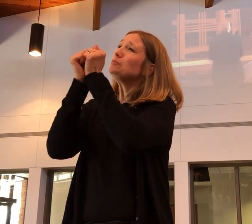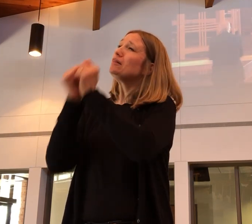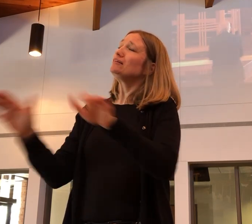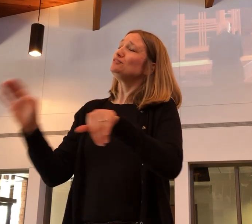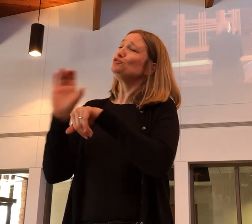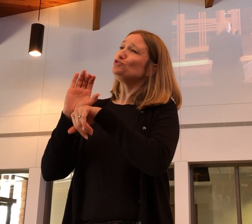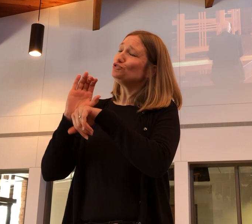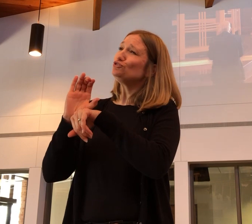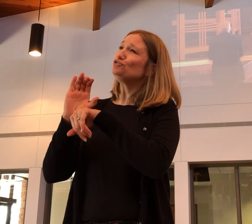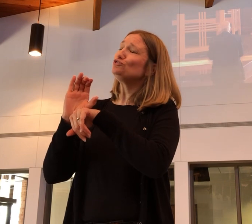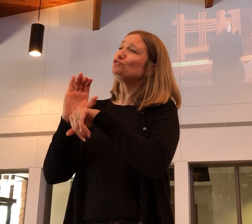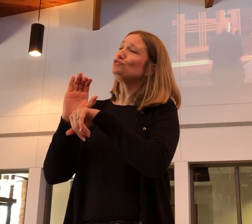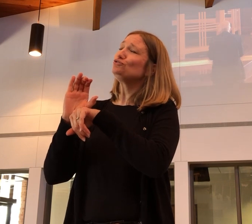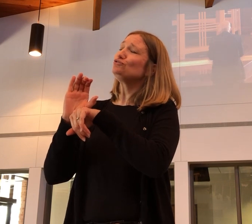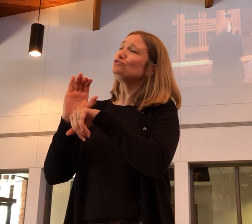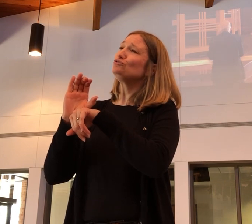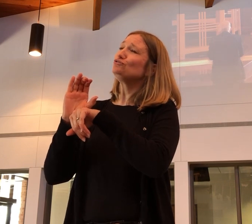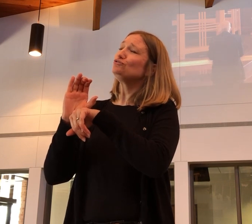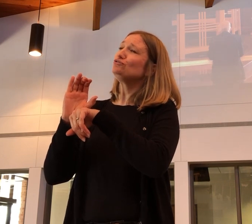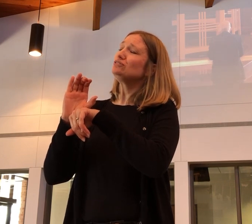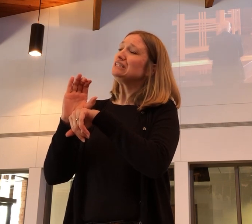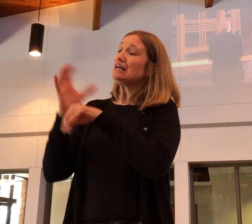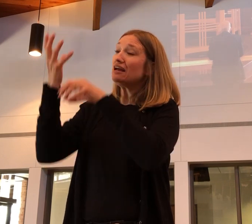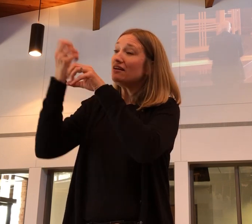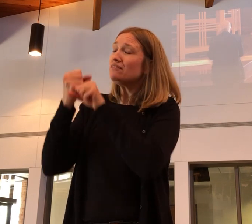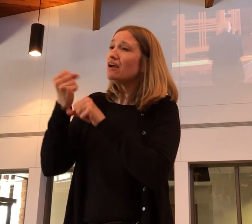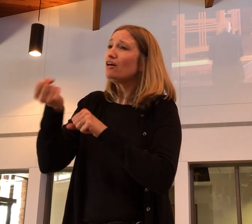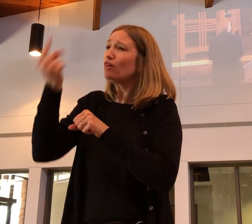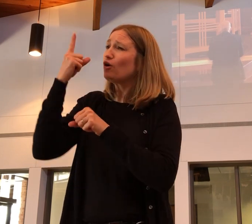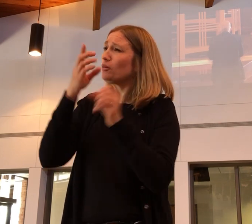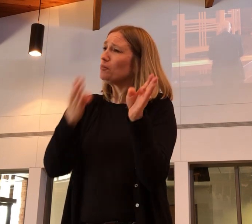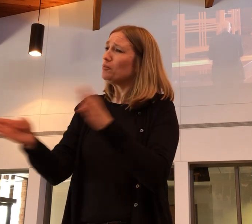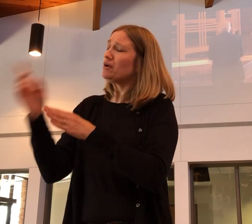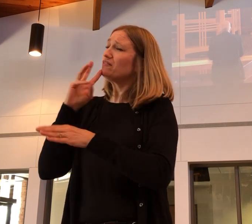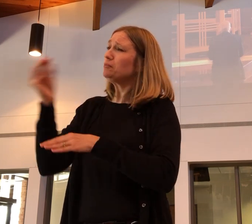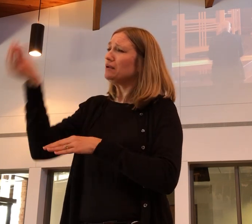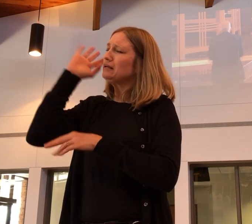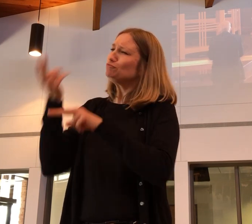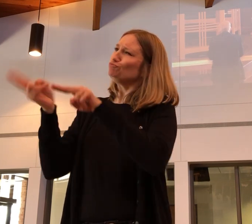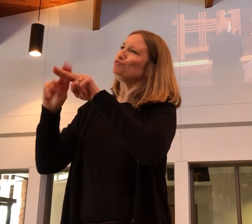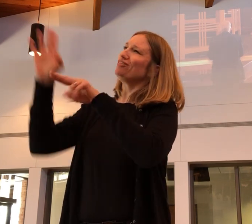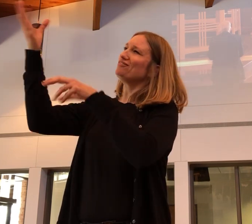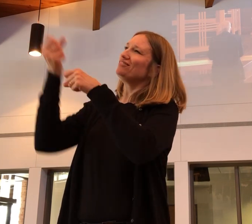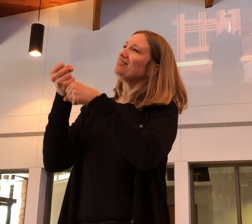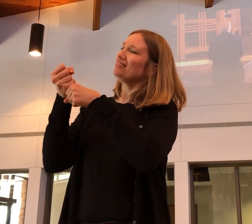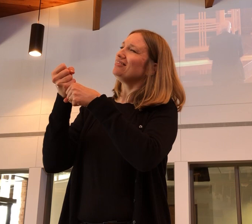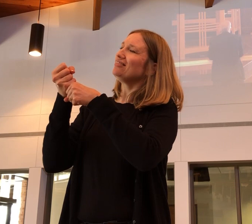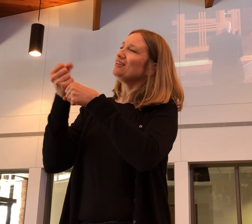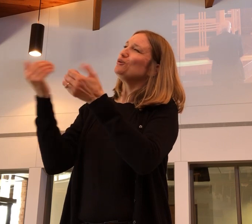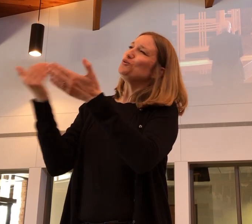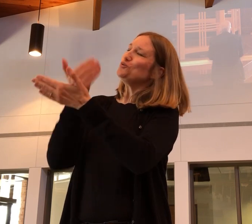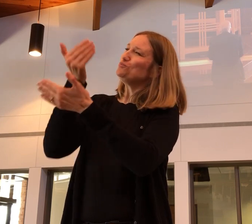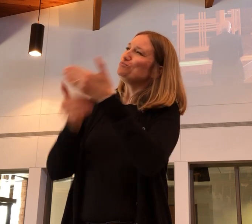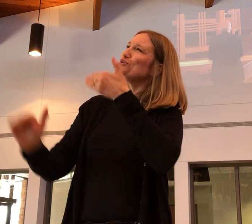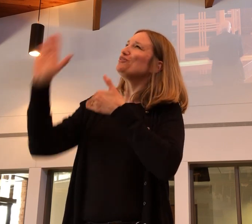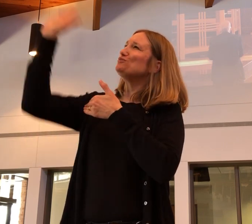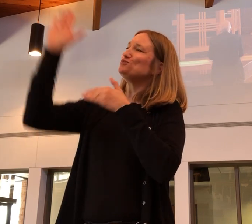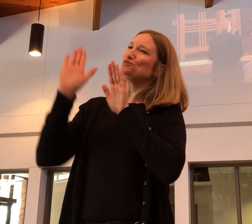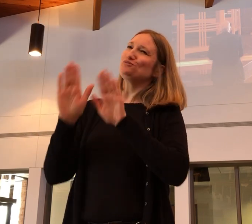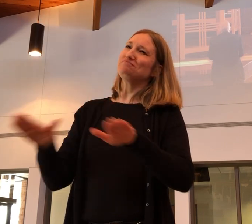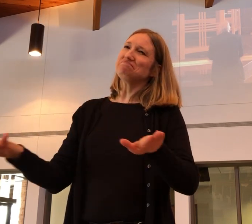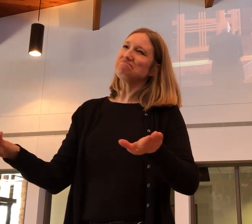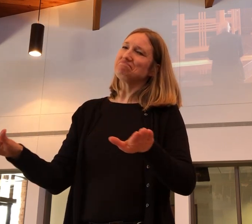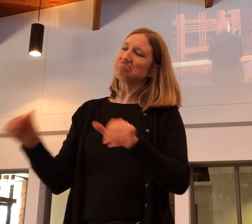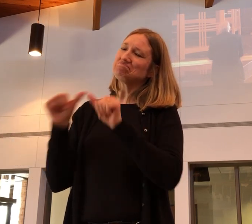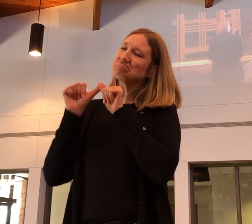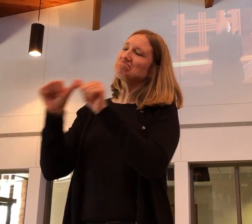church, increase the faith and understanding of those preparing for baptism, give them new birth as your children, and